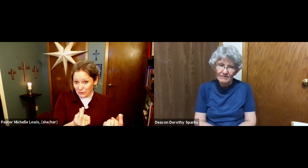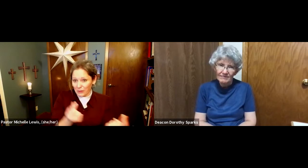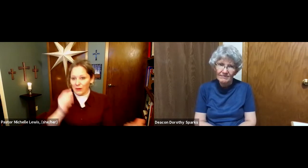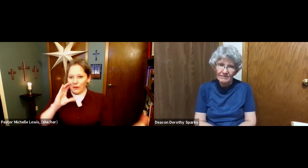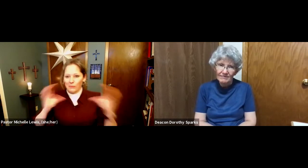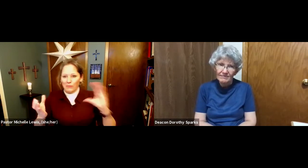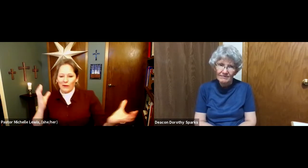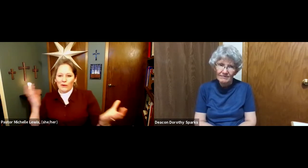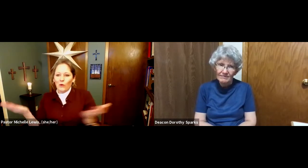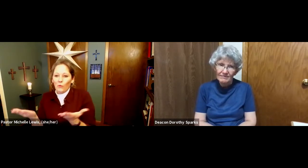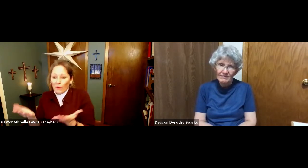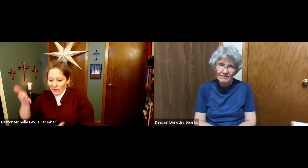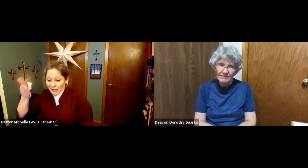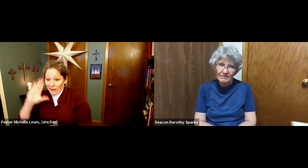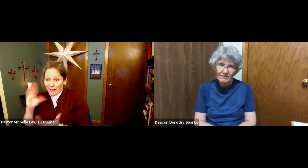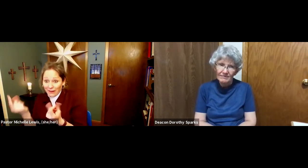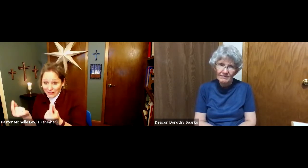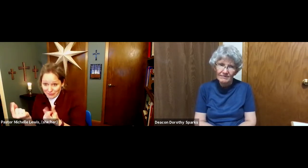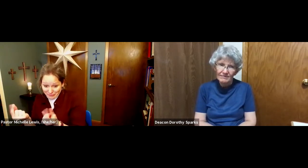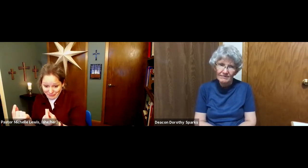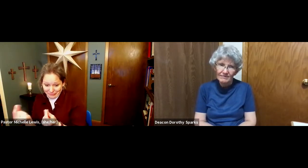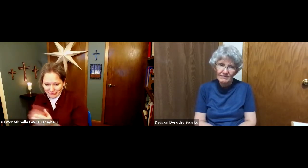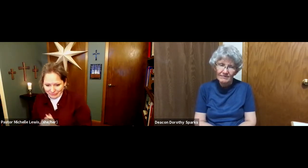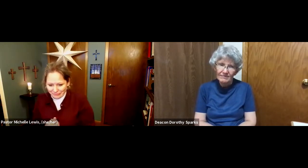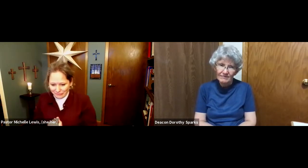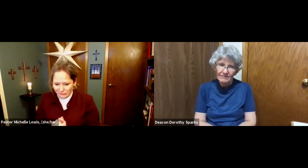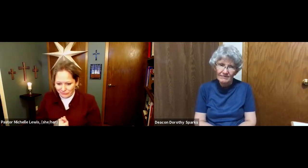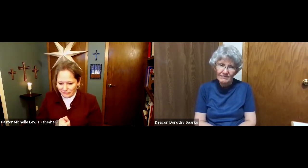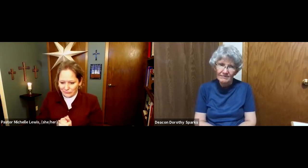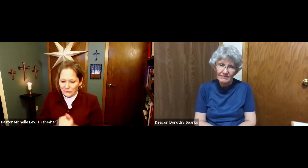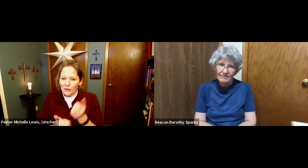between what people do and what God was doing.